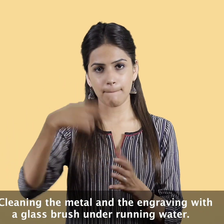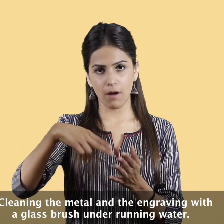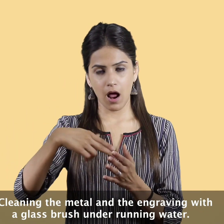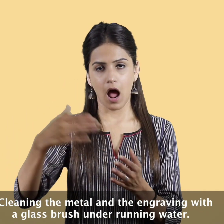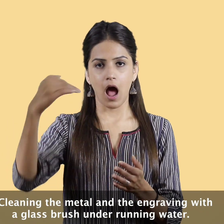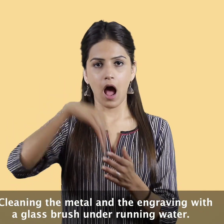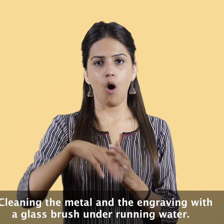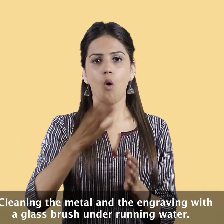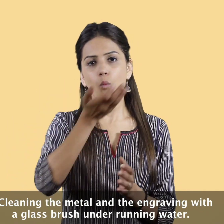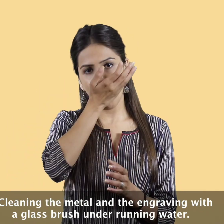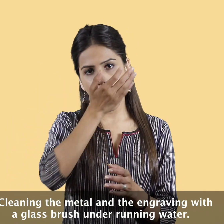water.